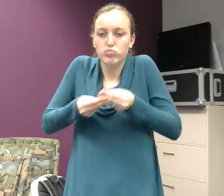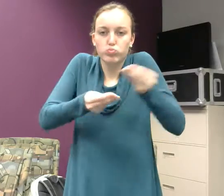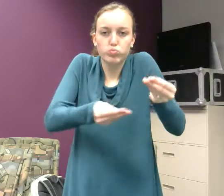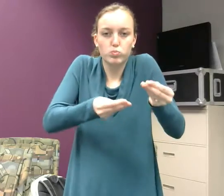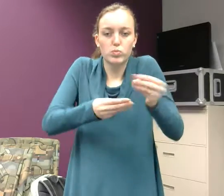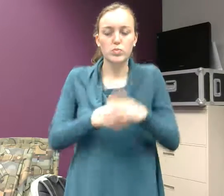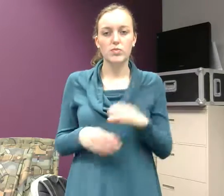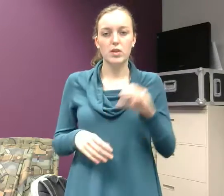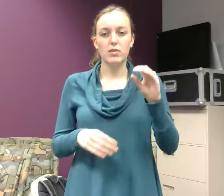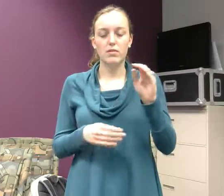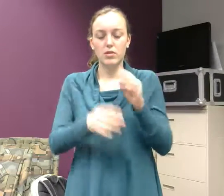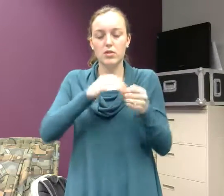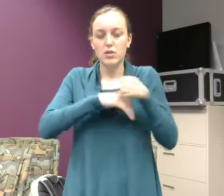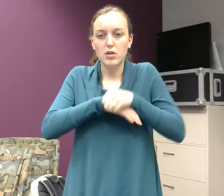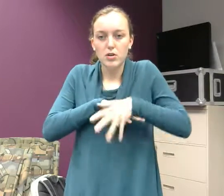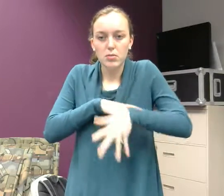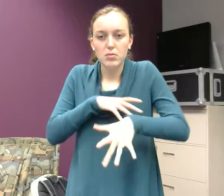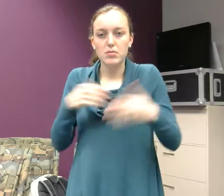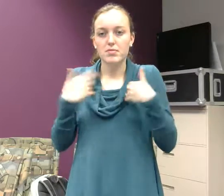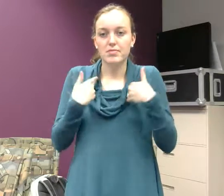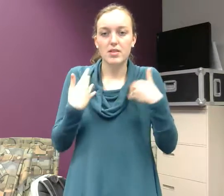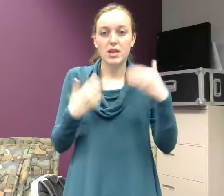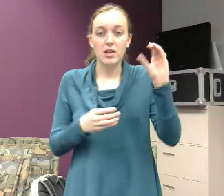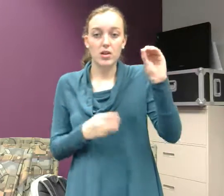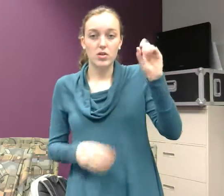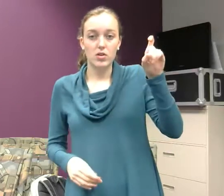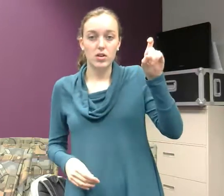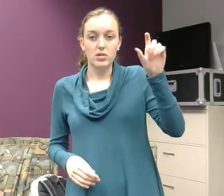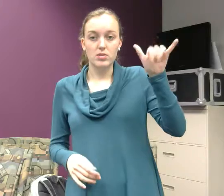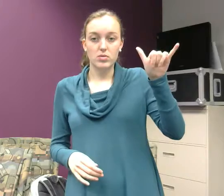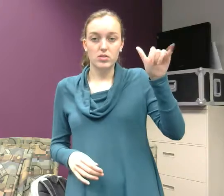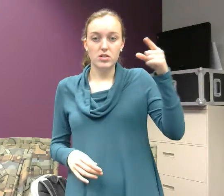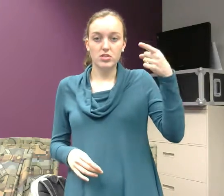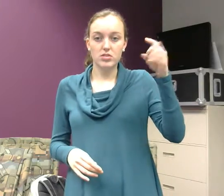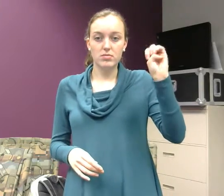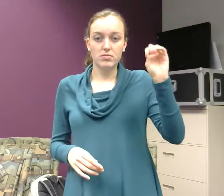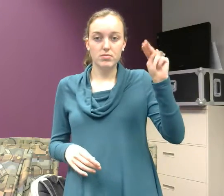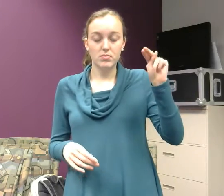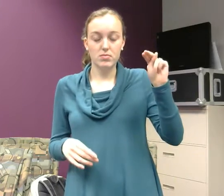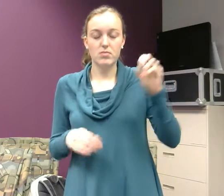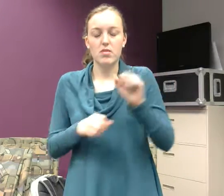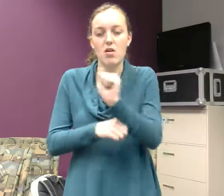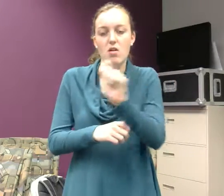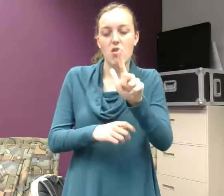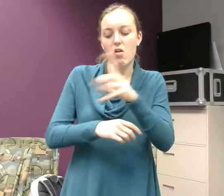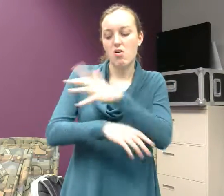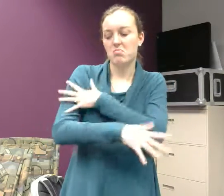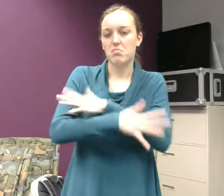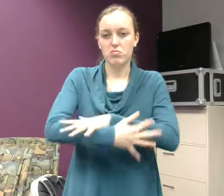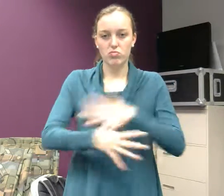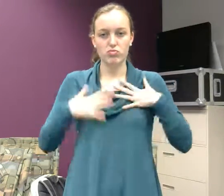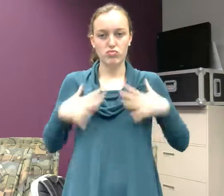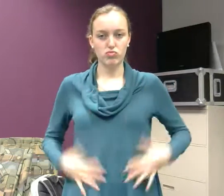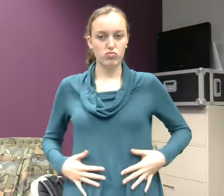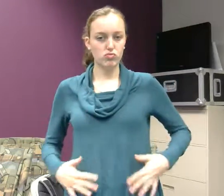cells. And that's really how our cells get the oxygen to breathe. Now, our heart does